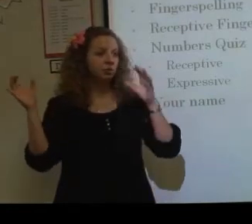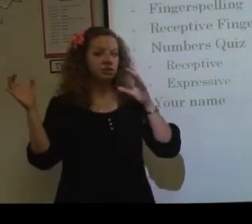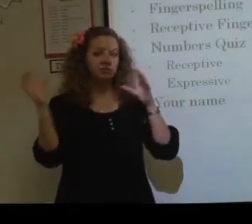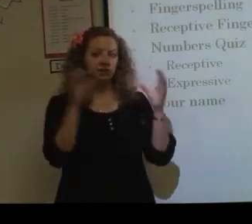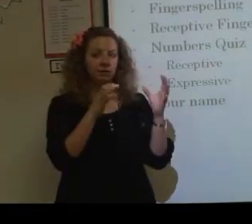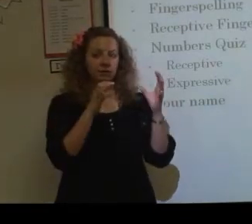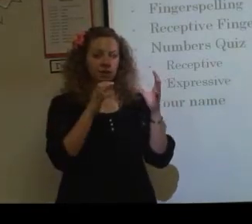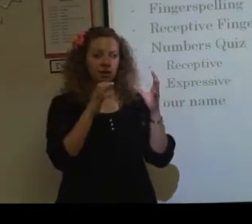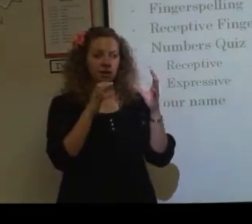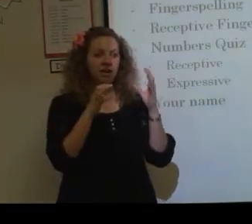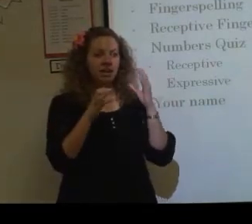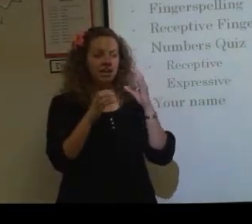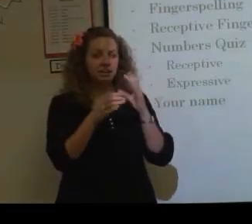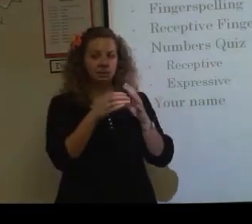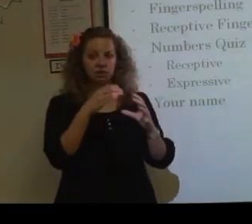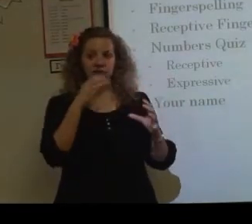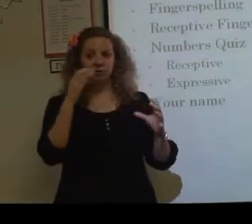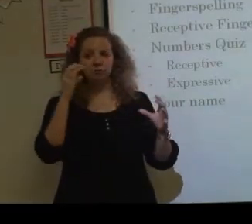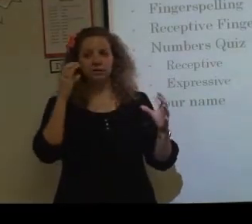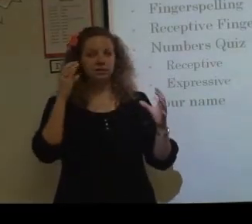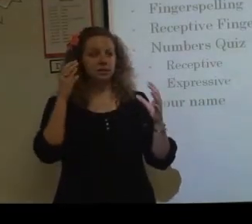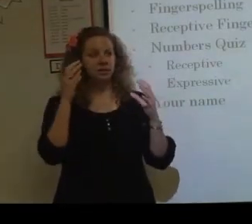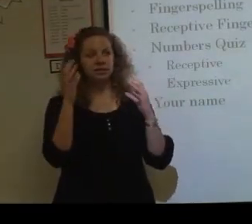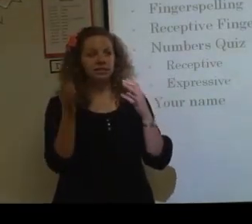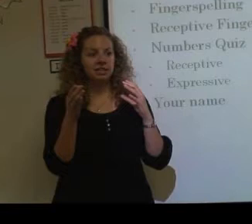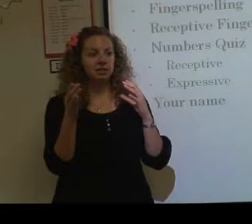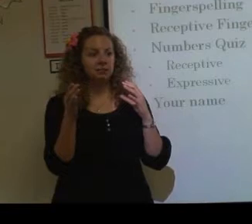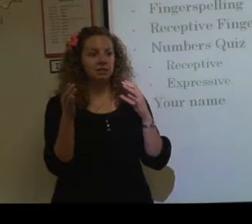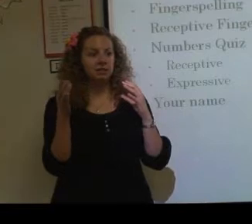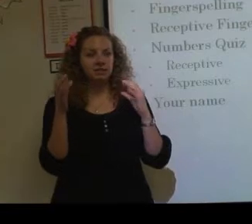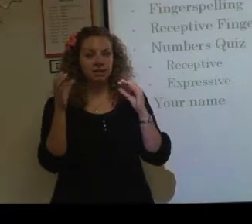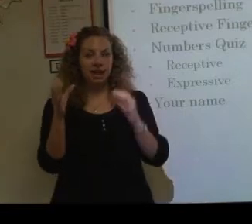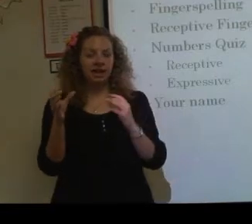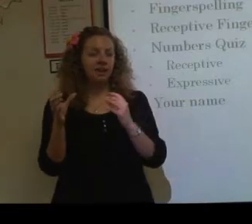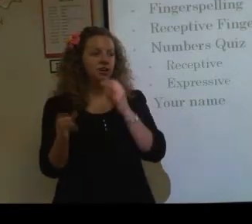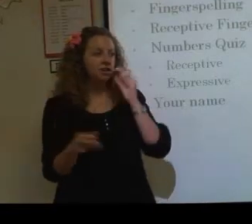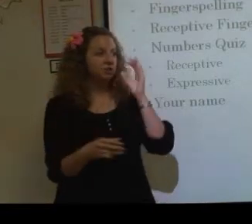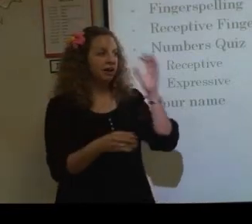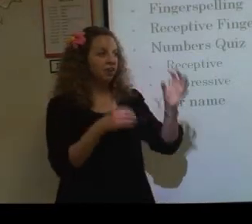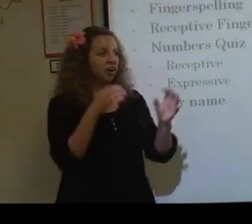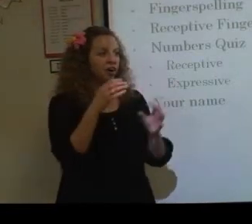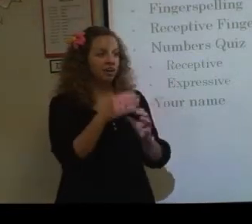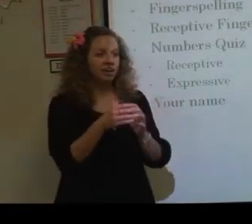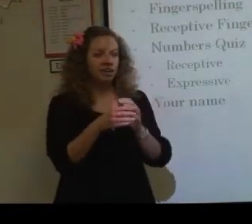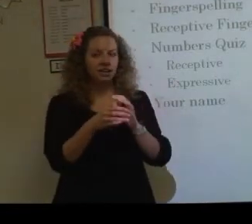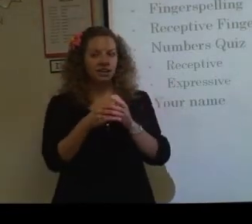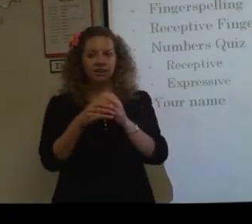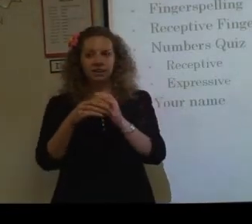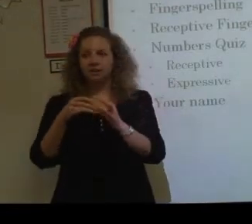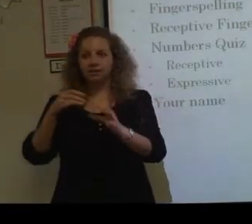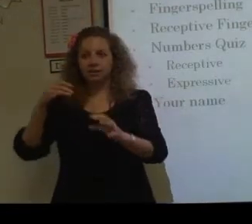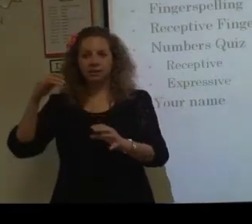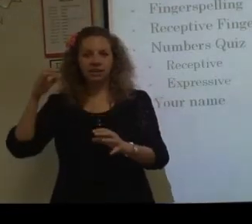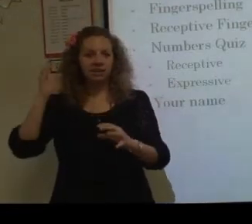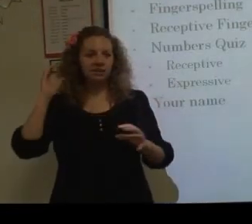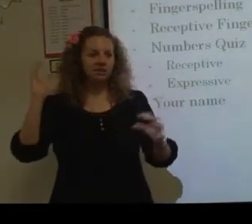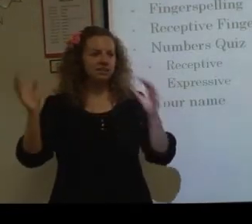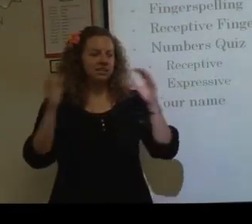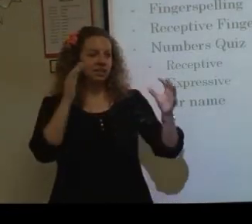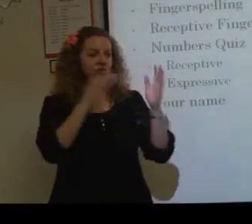going to forget what they are. And especially if you missed, like, let's say that you missed the A, you'd have R-E something D, and you're